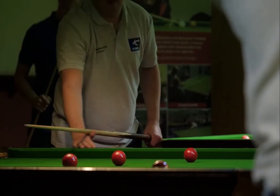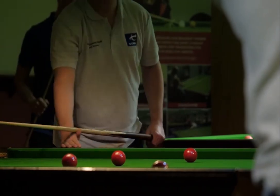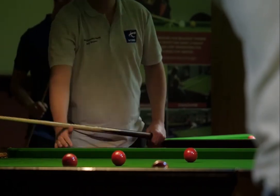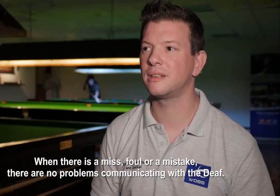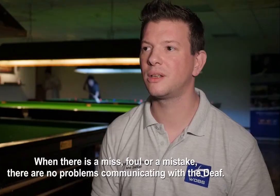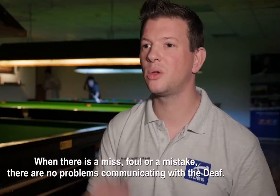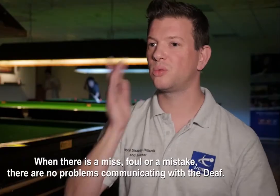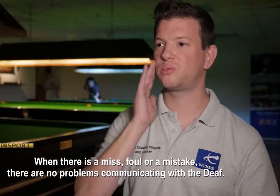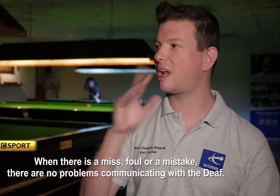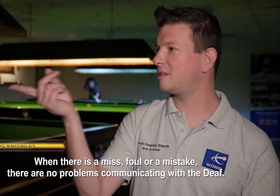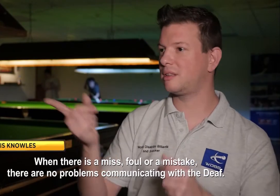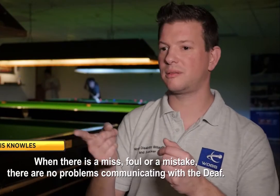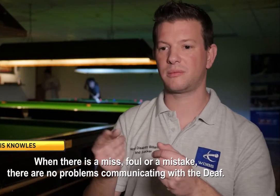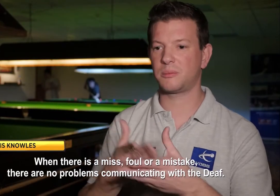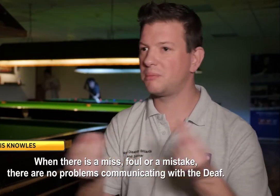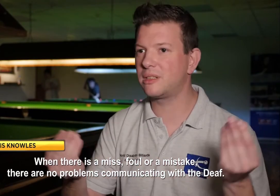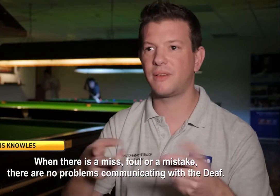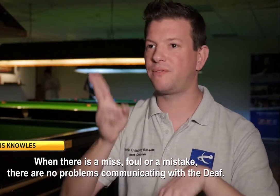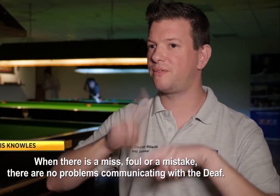I don't mind.